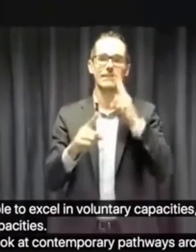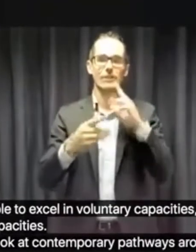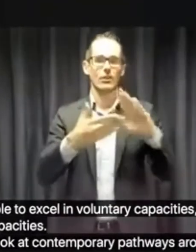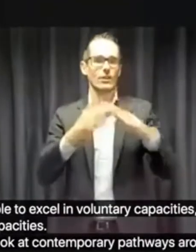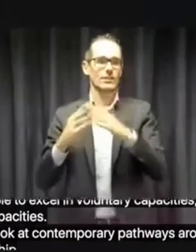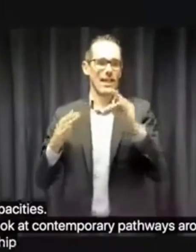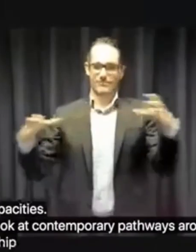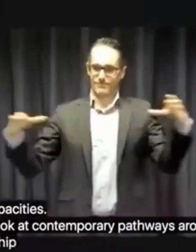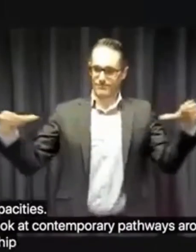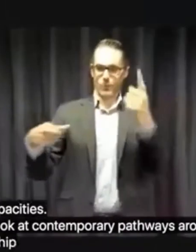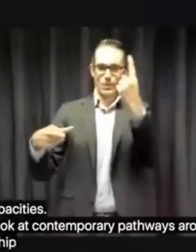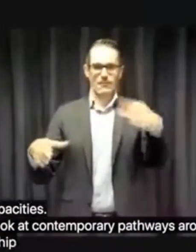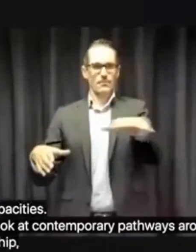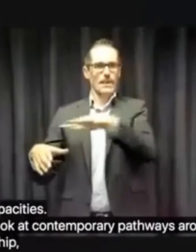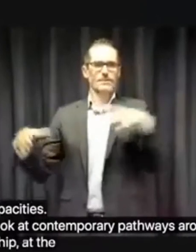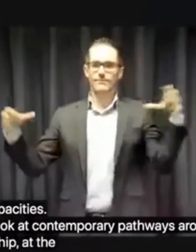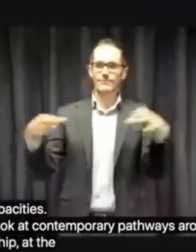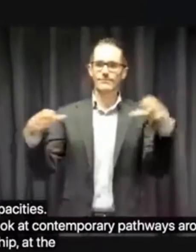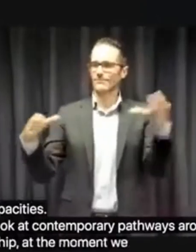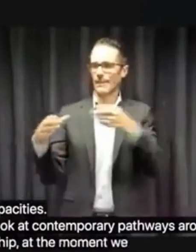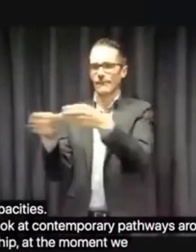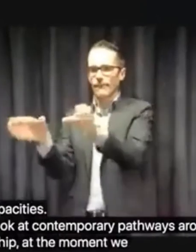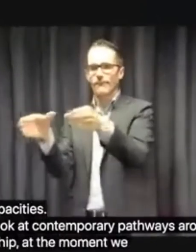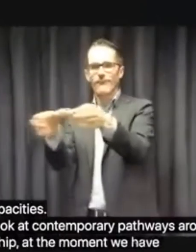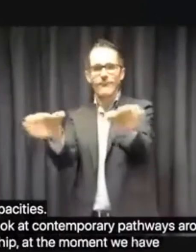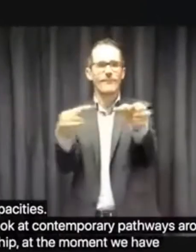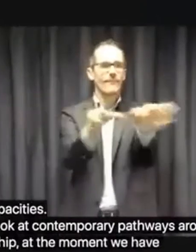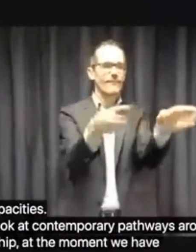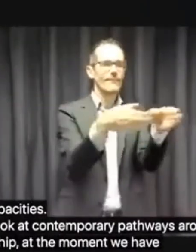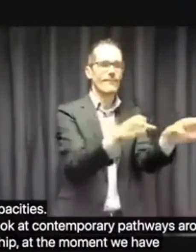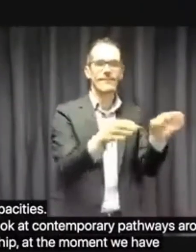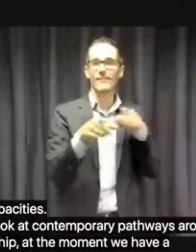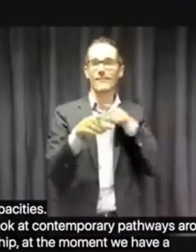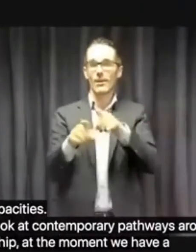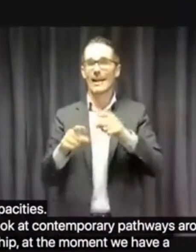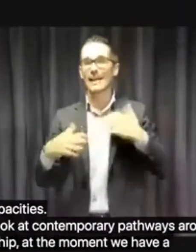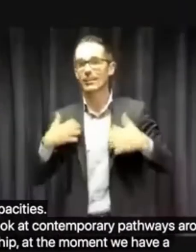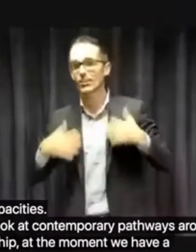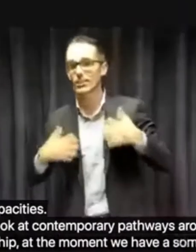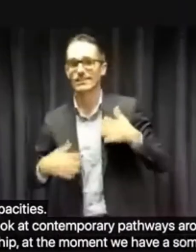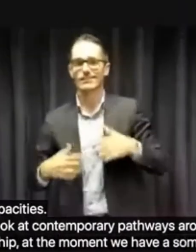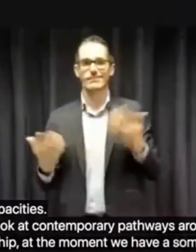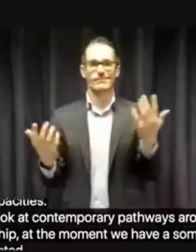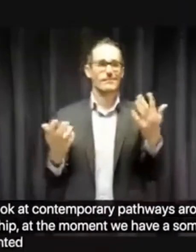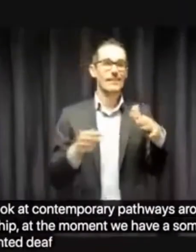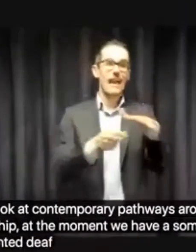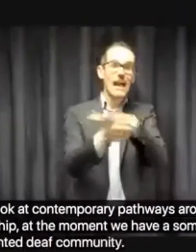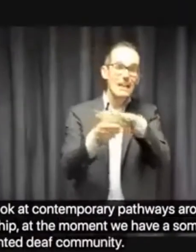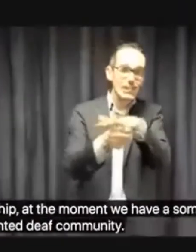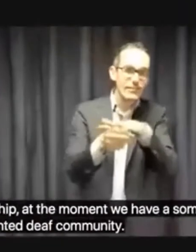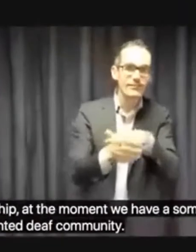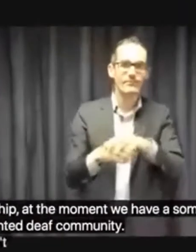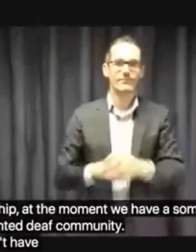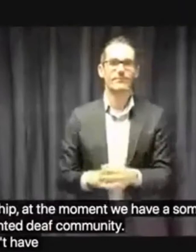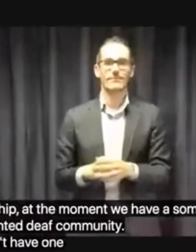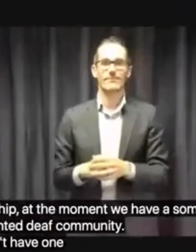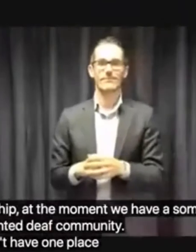somewhat fragmented deaf community. We don't have one place that we gather. It depends on your